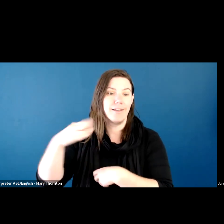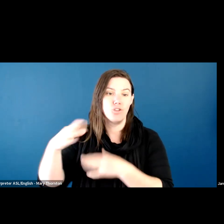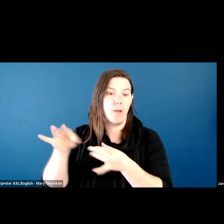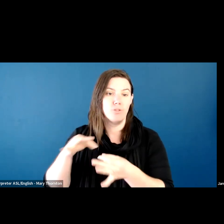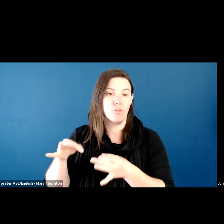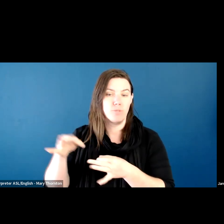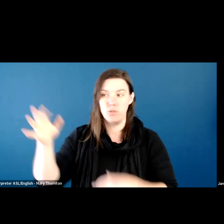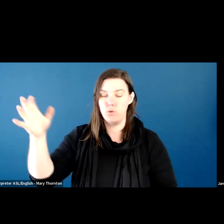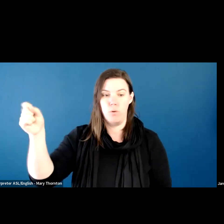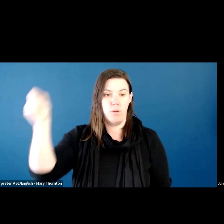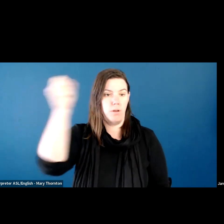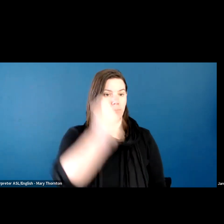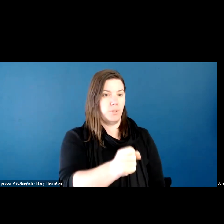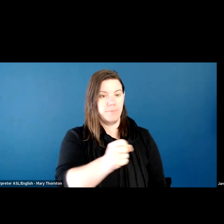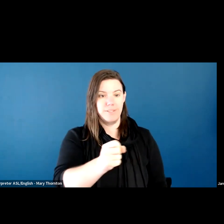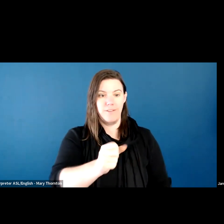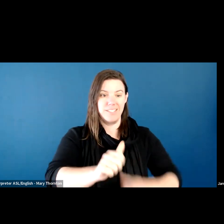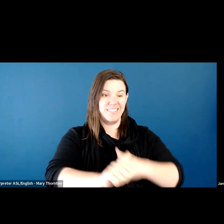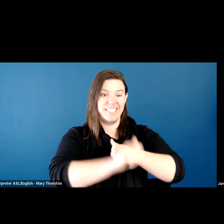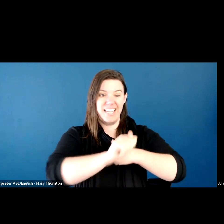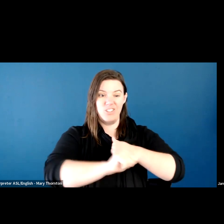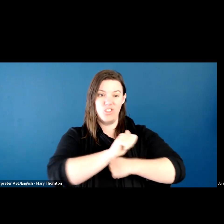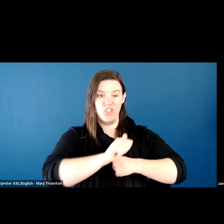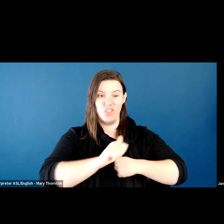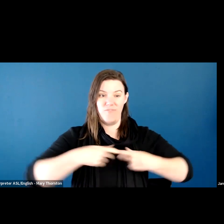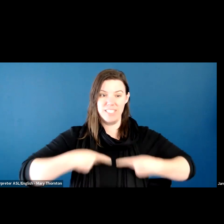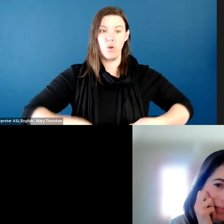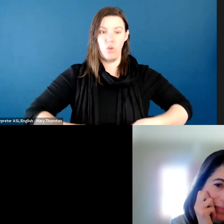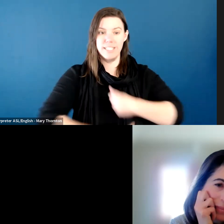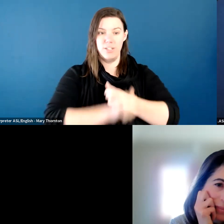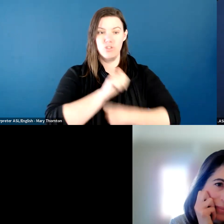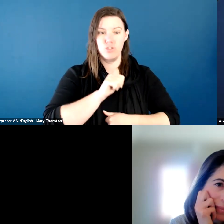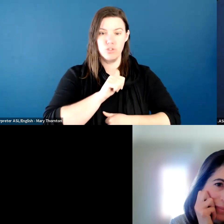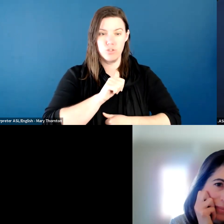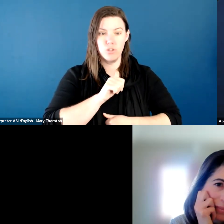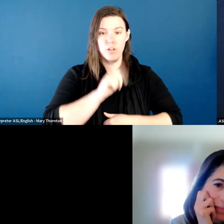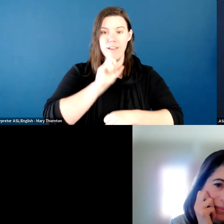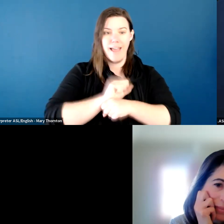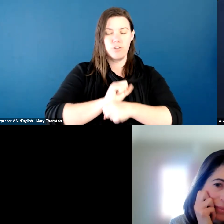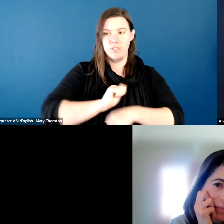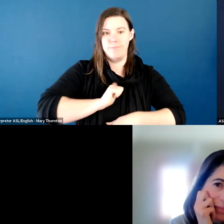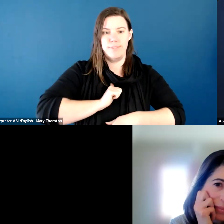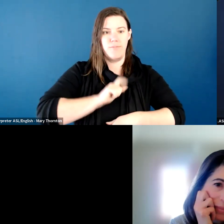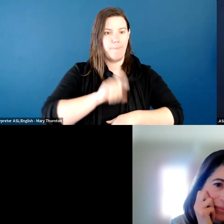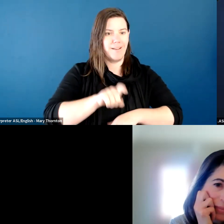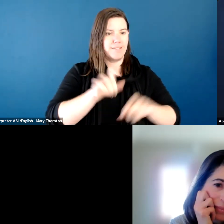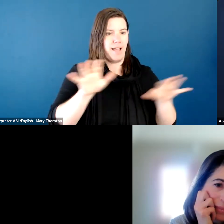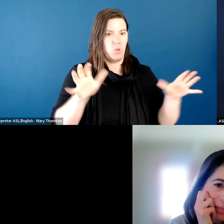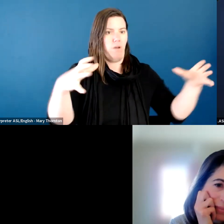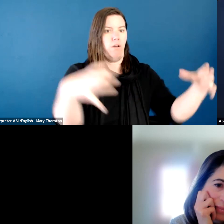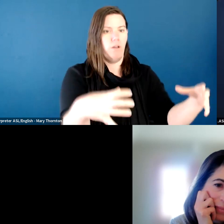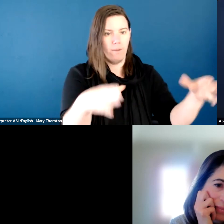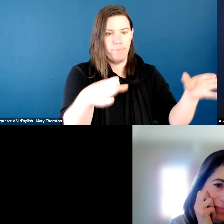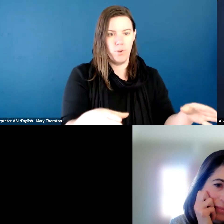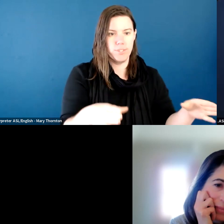in situations where they may have to defend themselves physically, put hands on someone, be in that kind of situation.